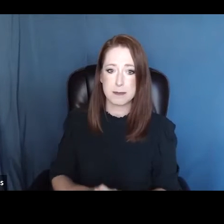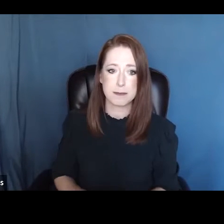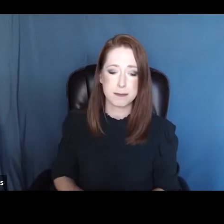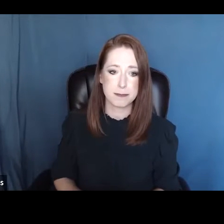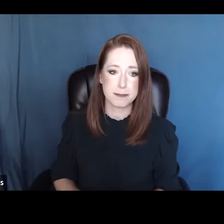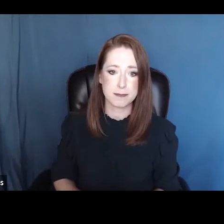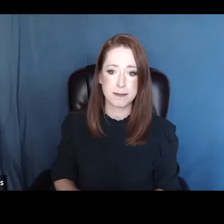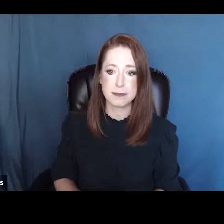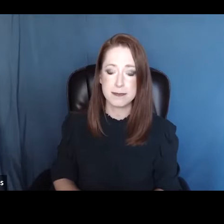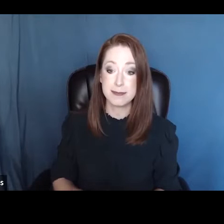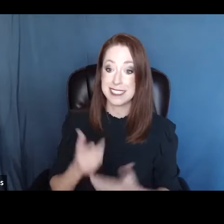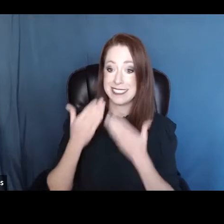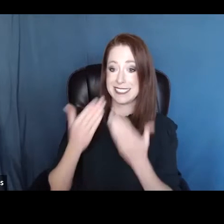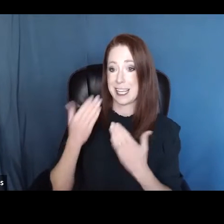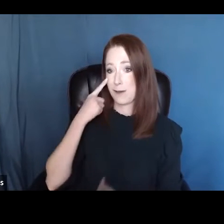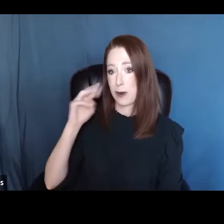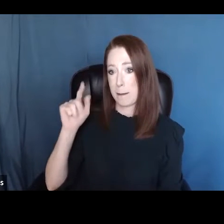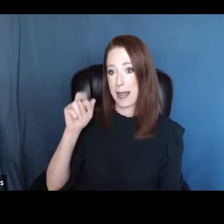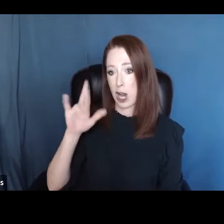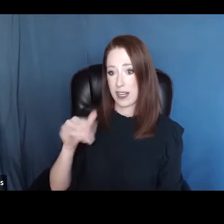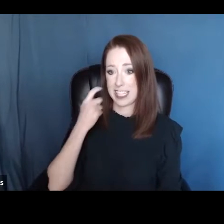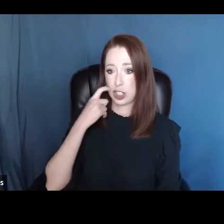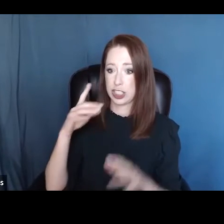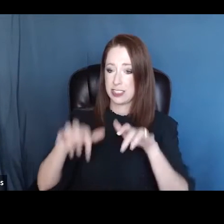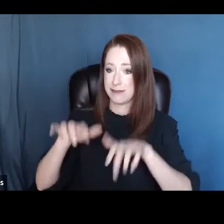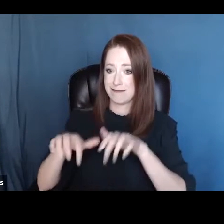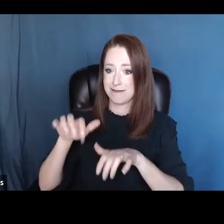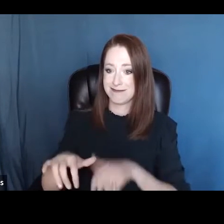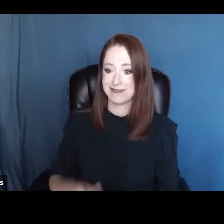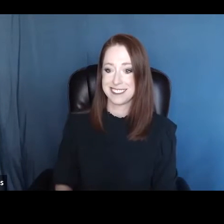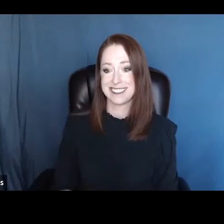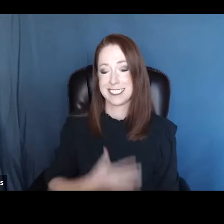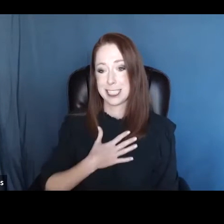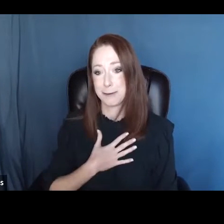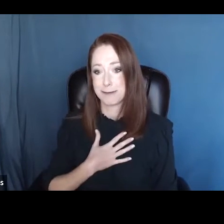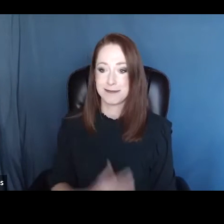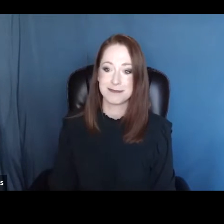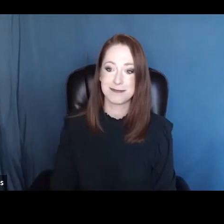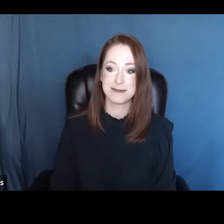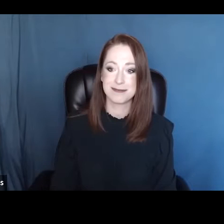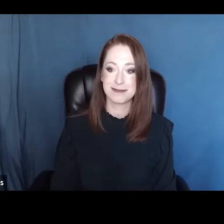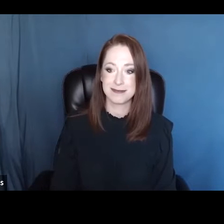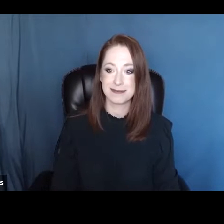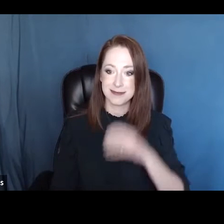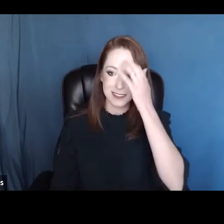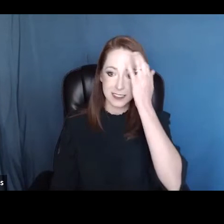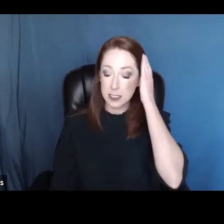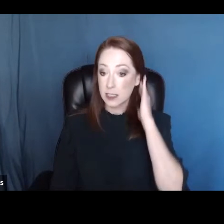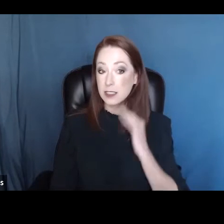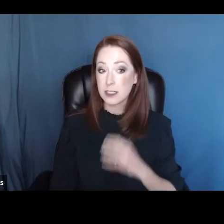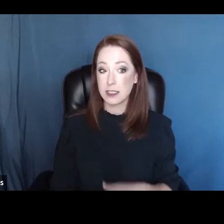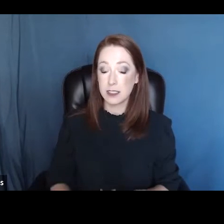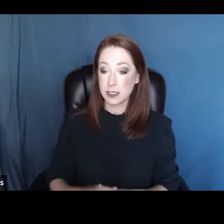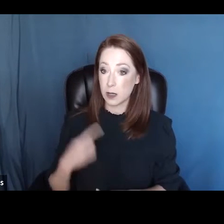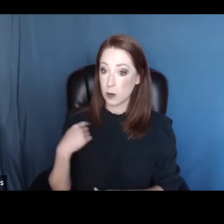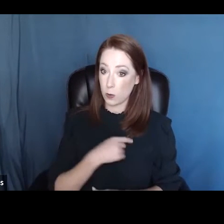I want to say thank you to Mary for what she wrote in the chat. So we also